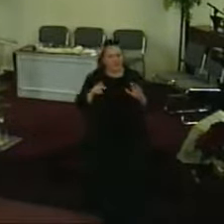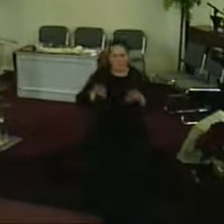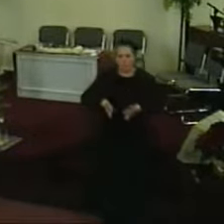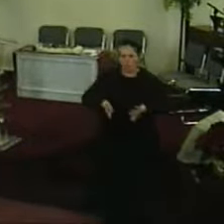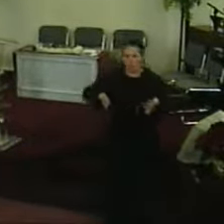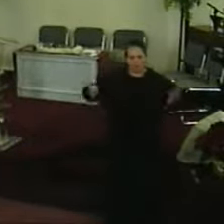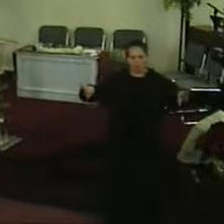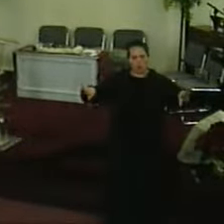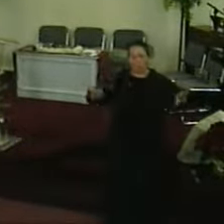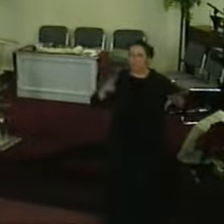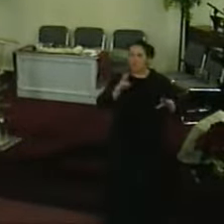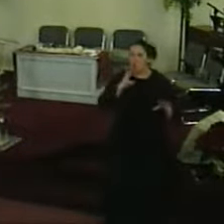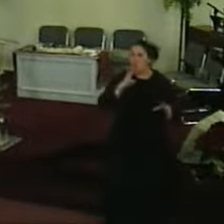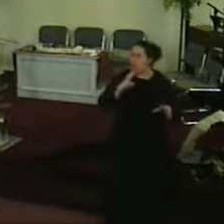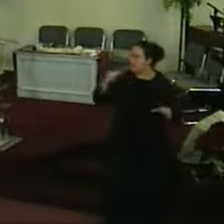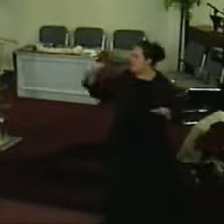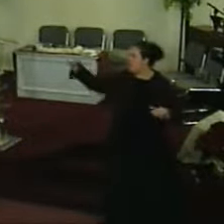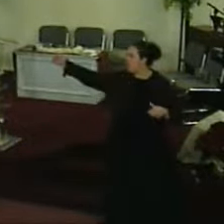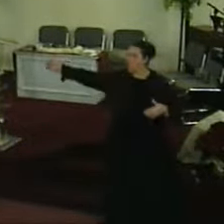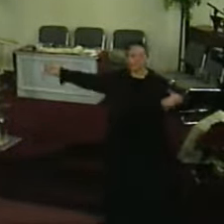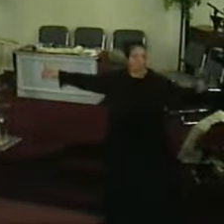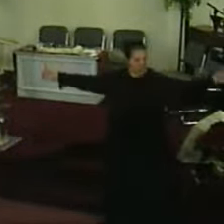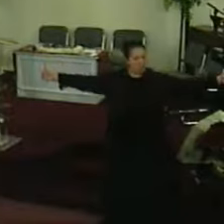as this church.